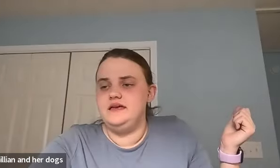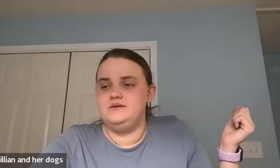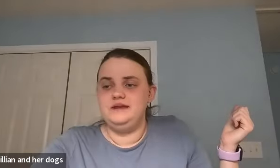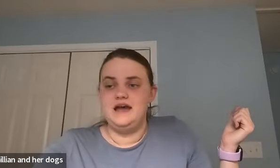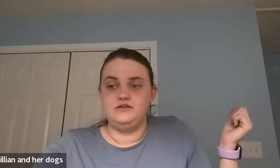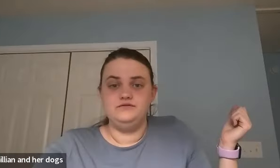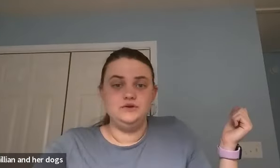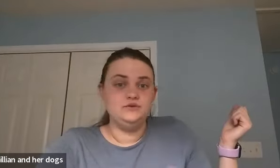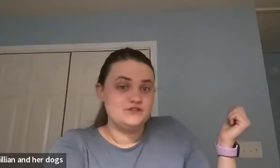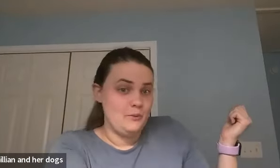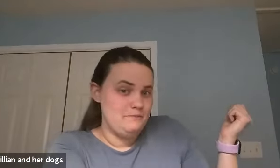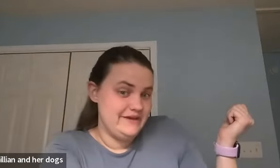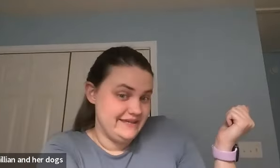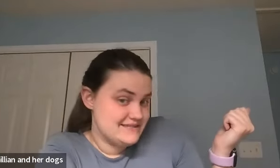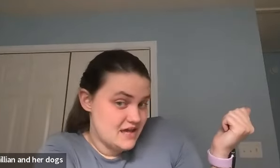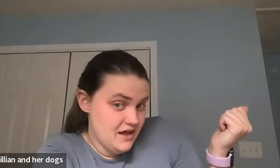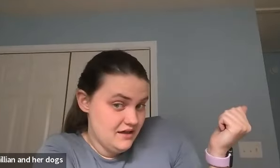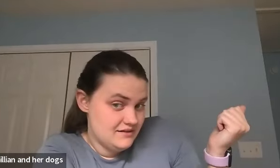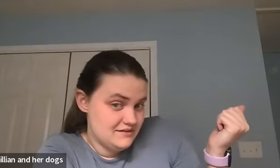Then we had our foods. So pizza.